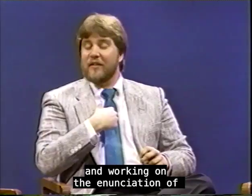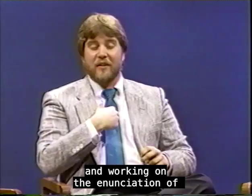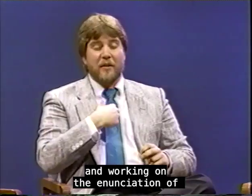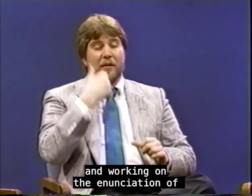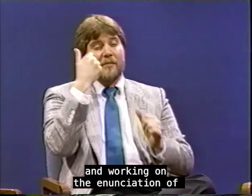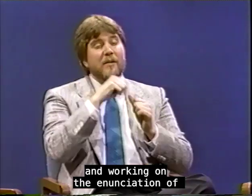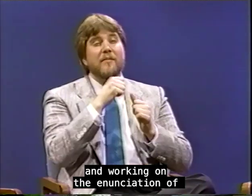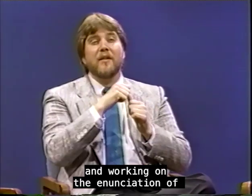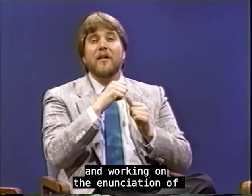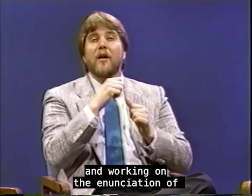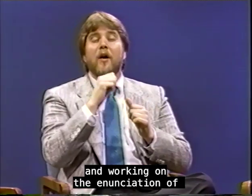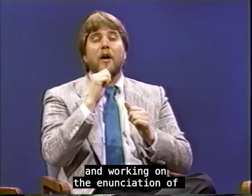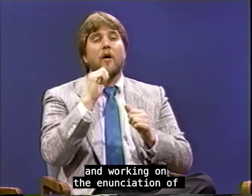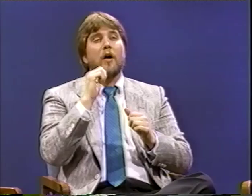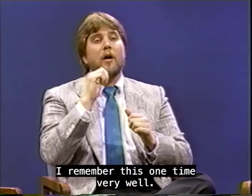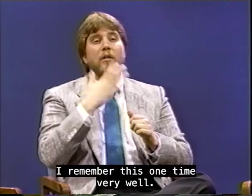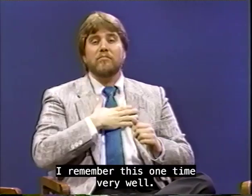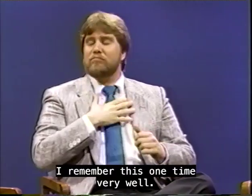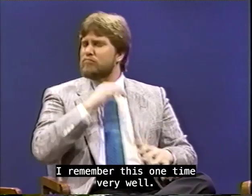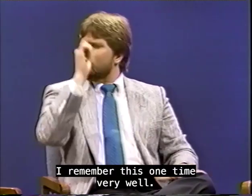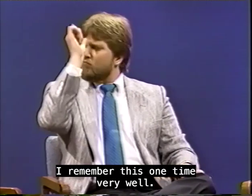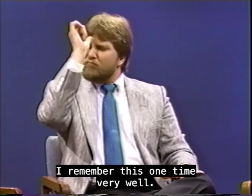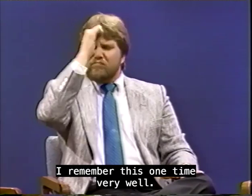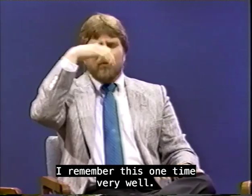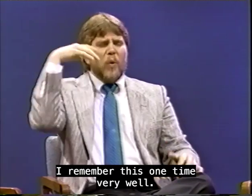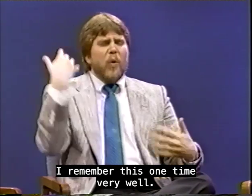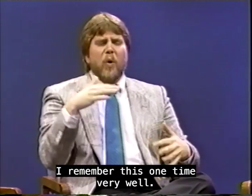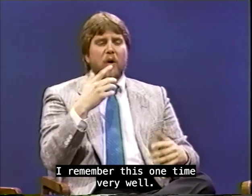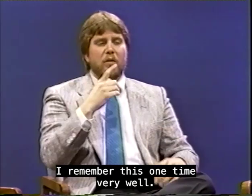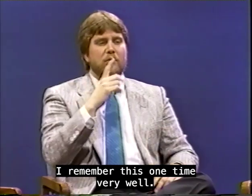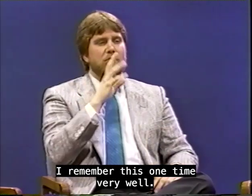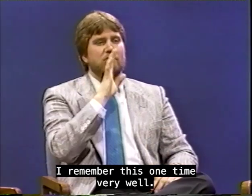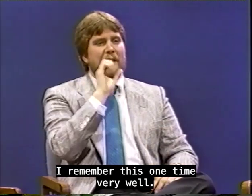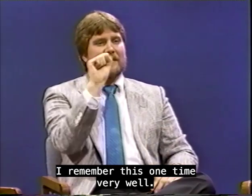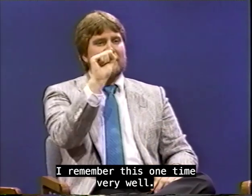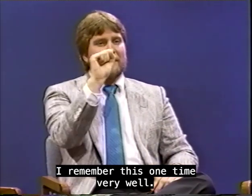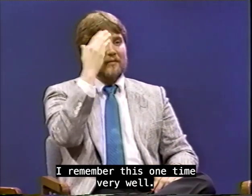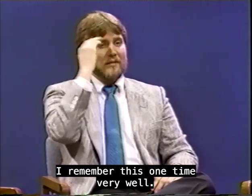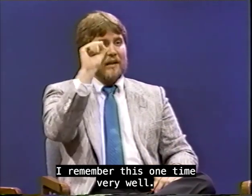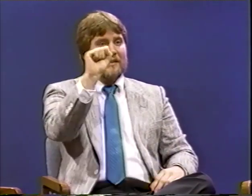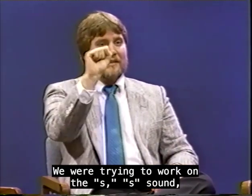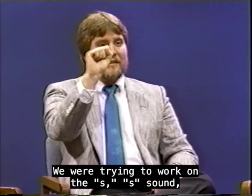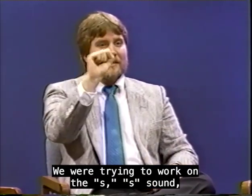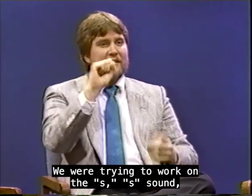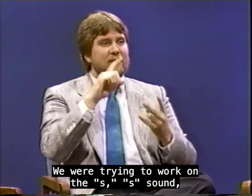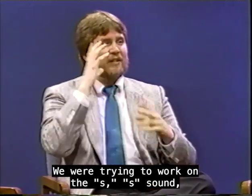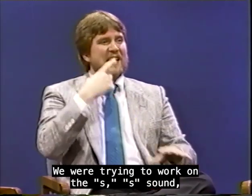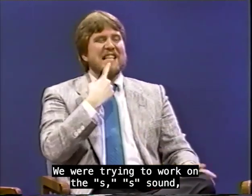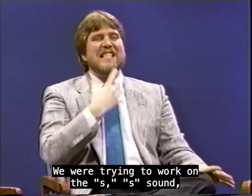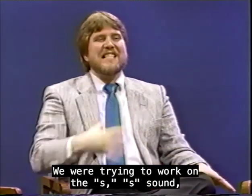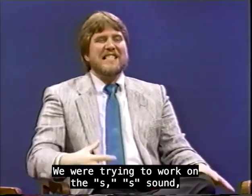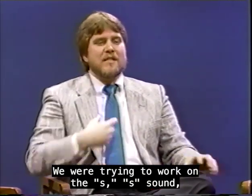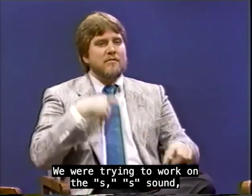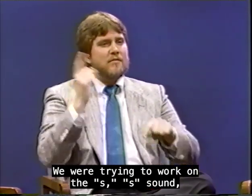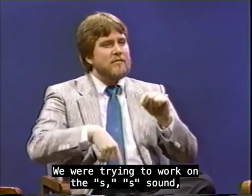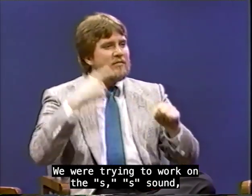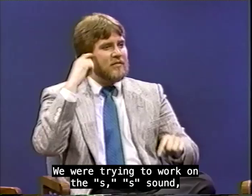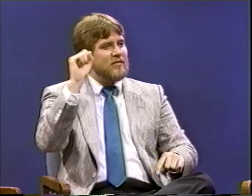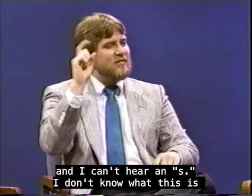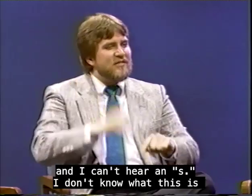on the enunciation of things. I remember this one time, very well, we were trying to work on the word S sound, and I